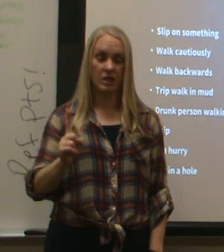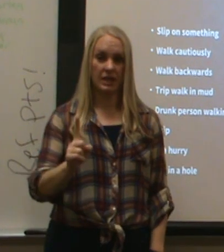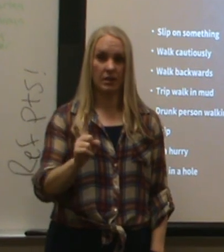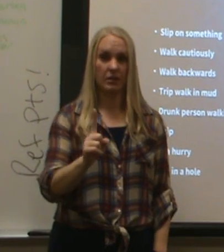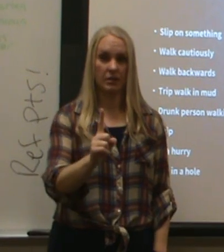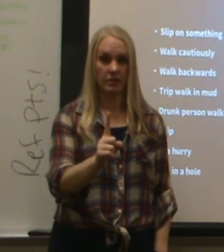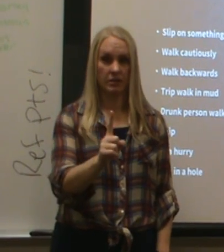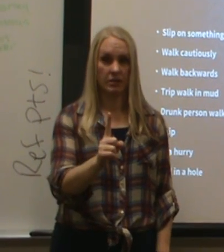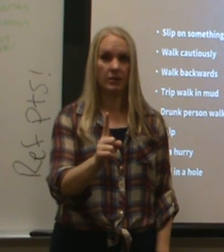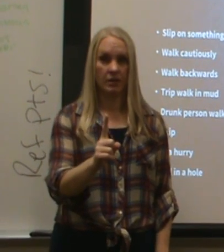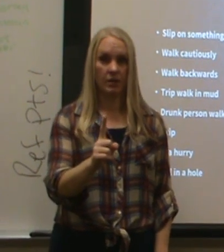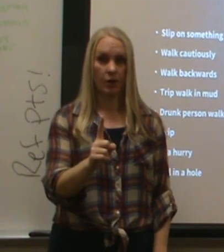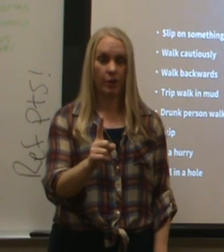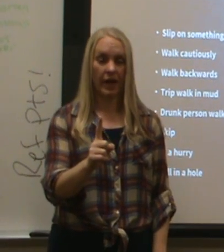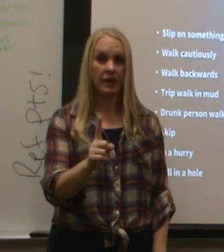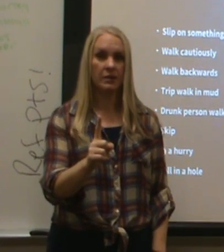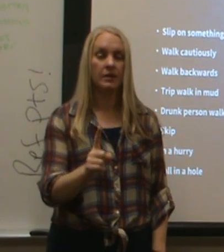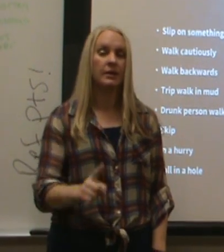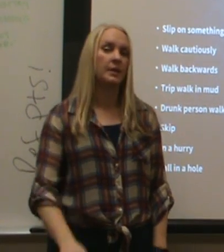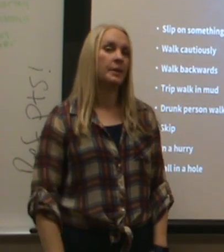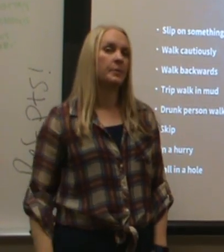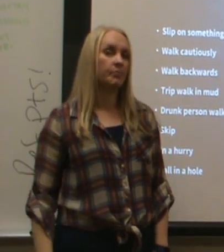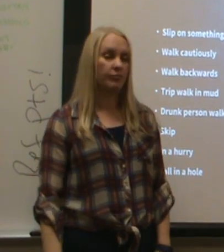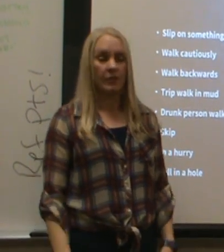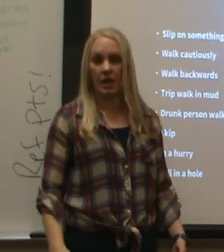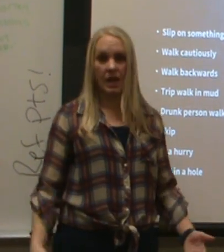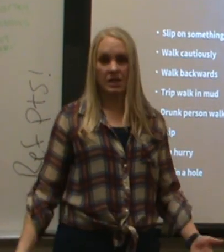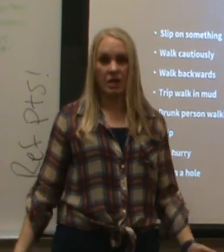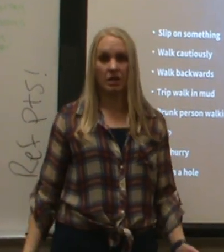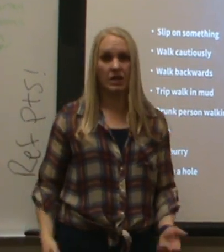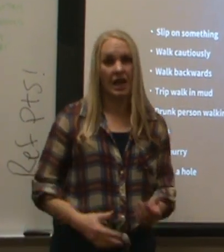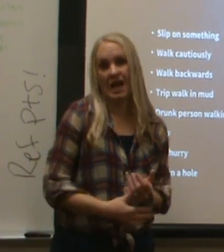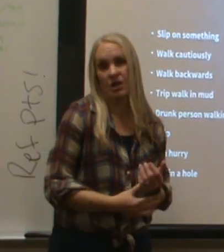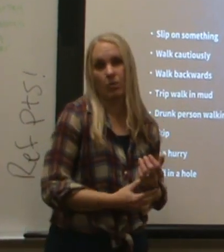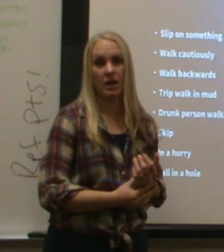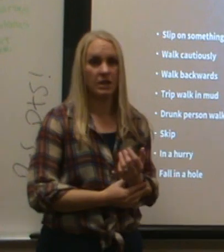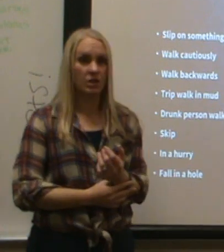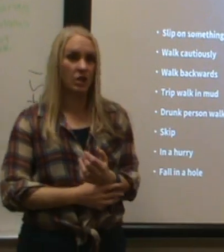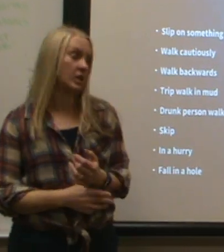person. Okay? It's all how you want it to look.